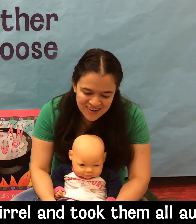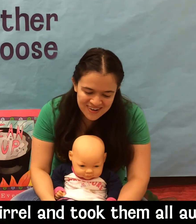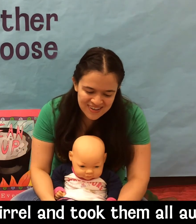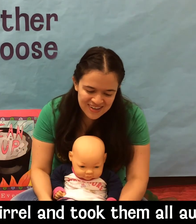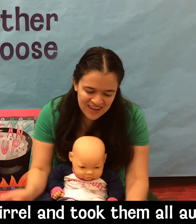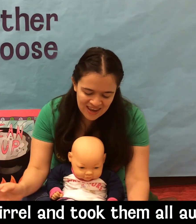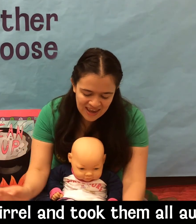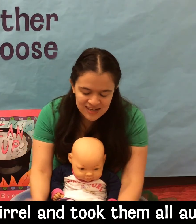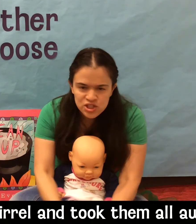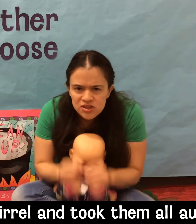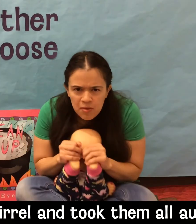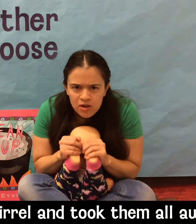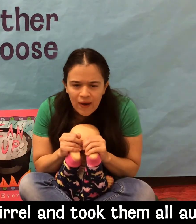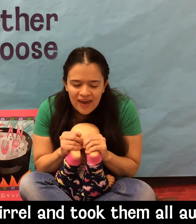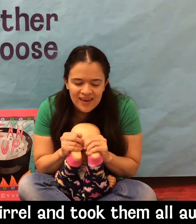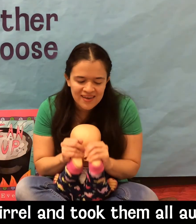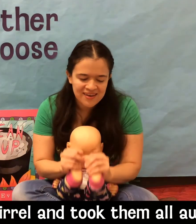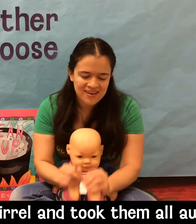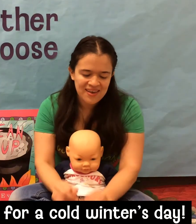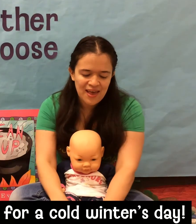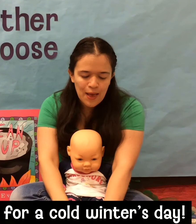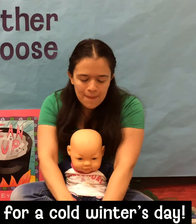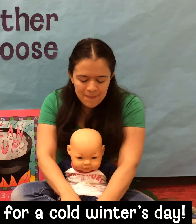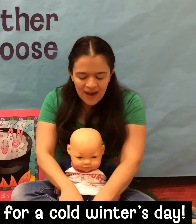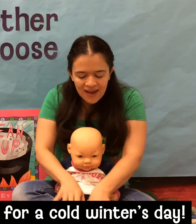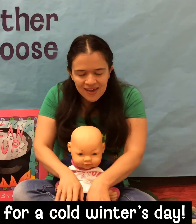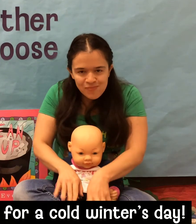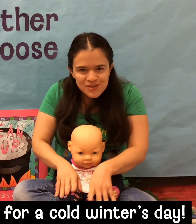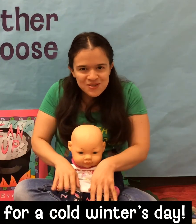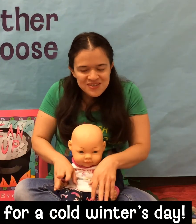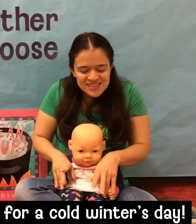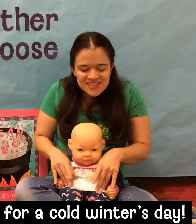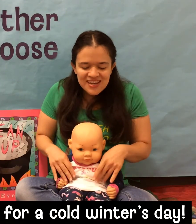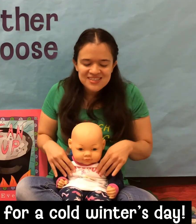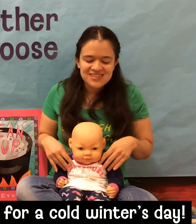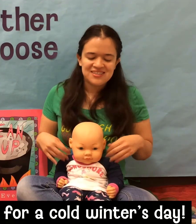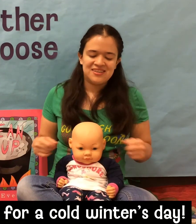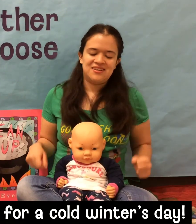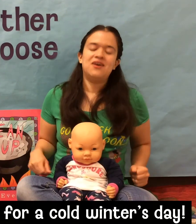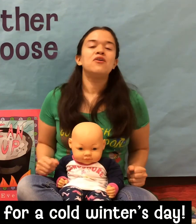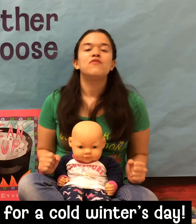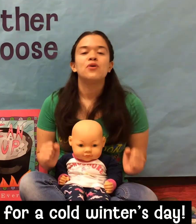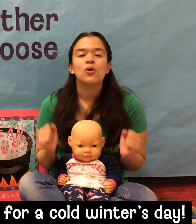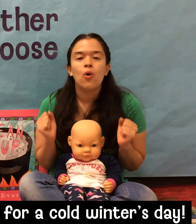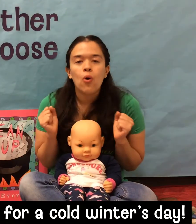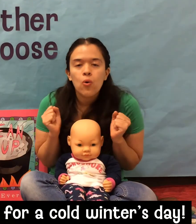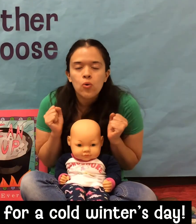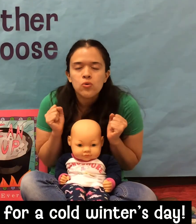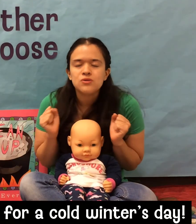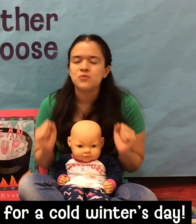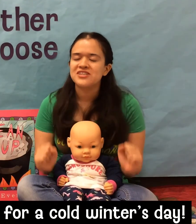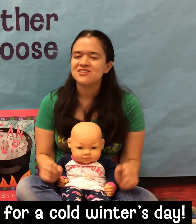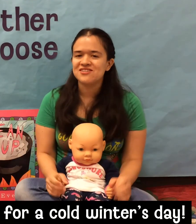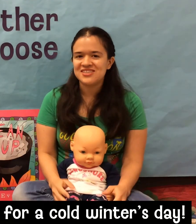squirrel and took them all away. Back up to his nest for a cold winter's